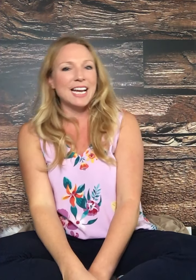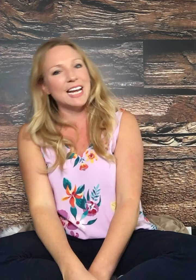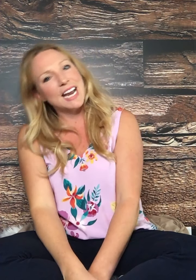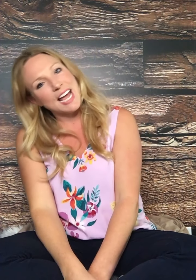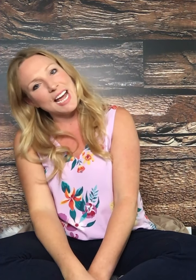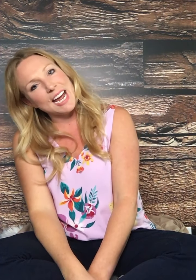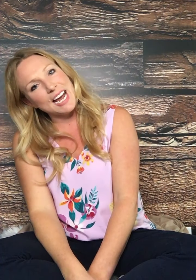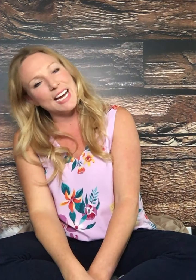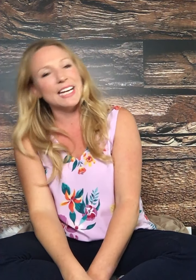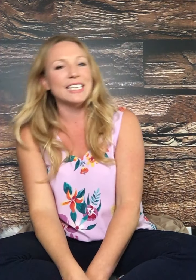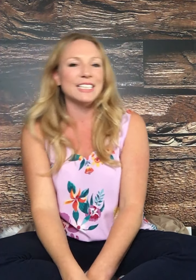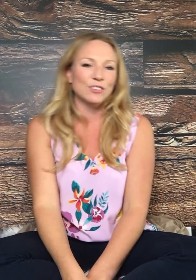neigh, neigh.